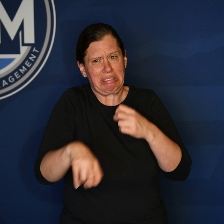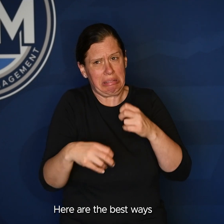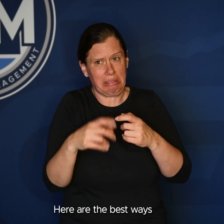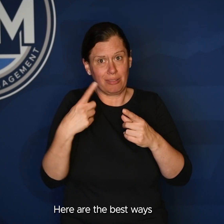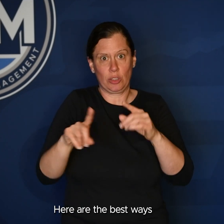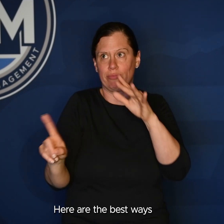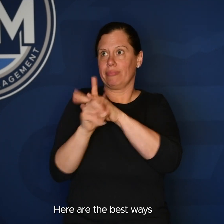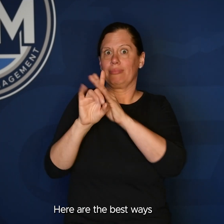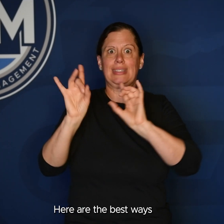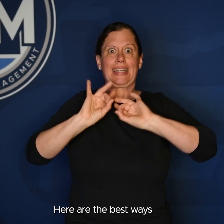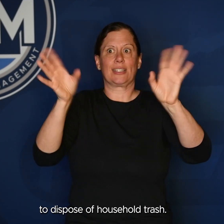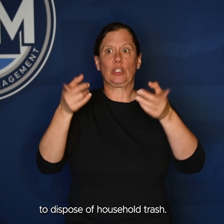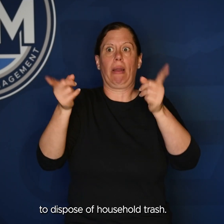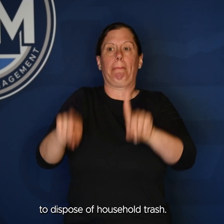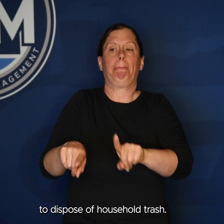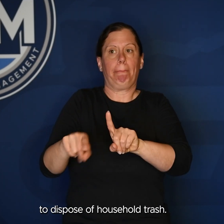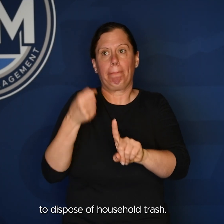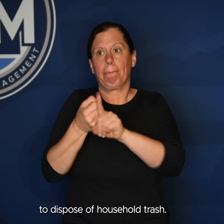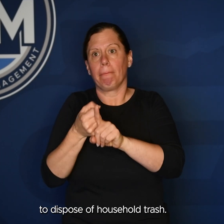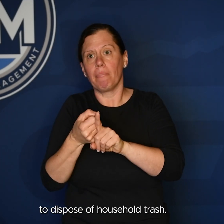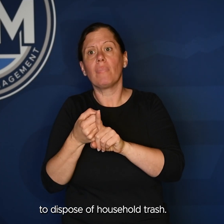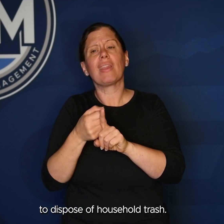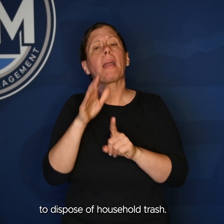Here are the best ways to dispose of household trash.